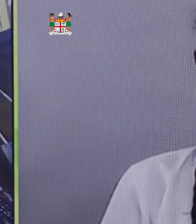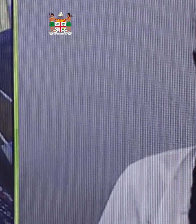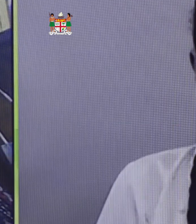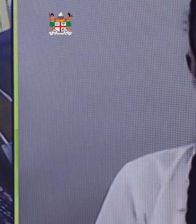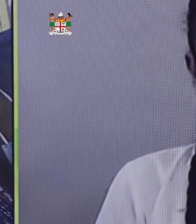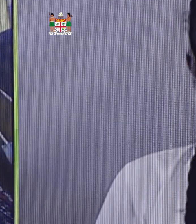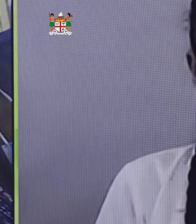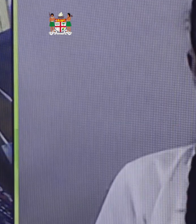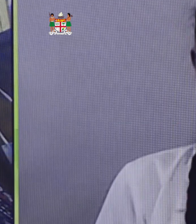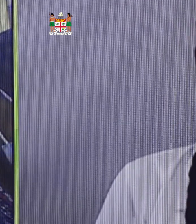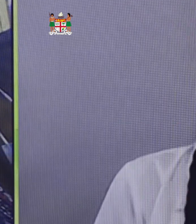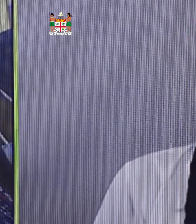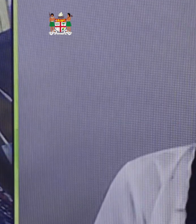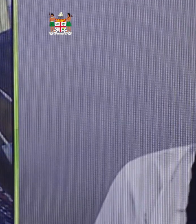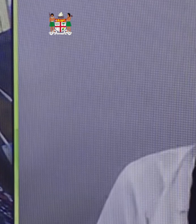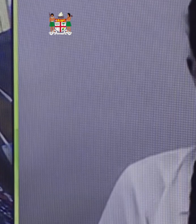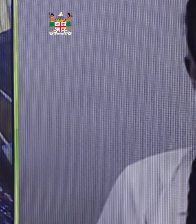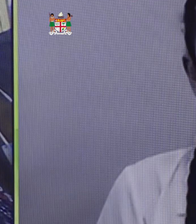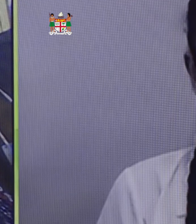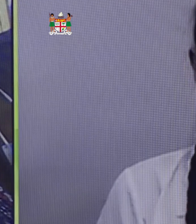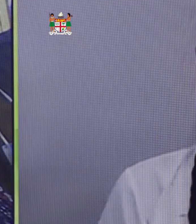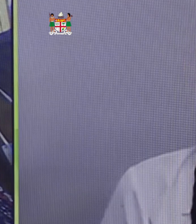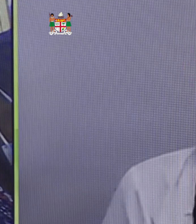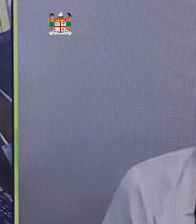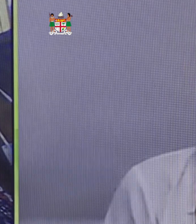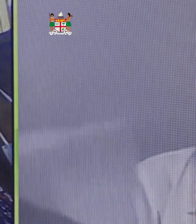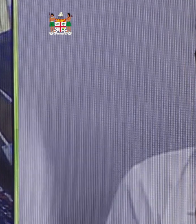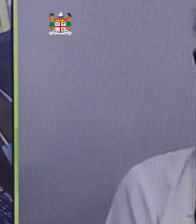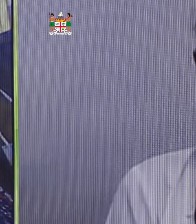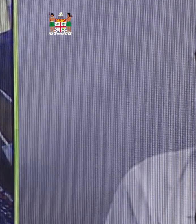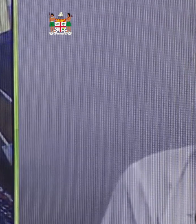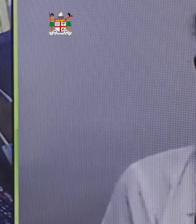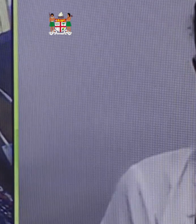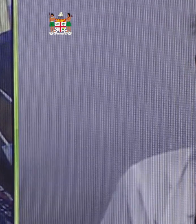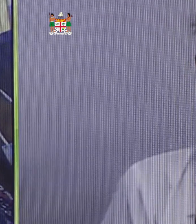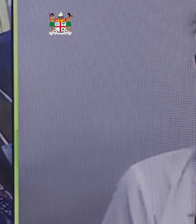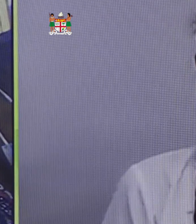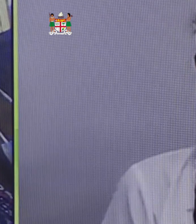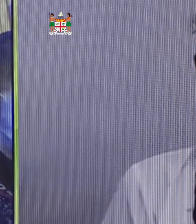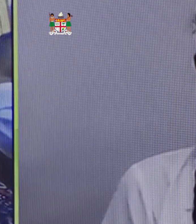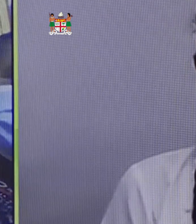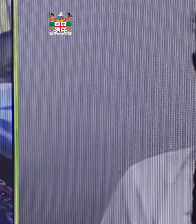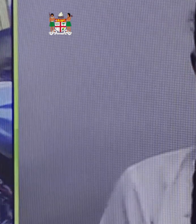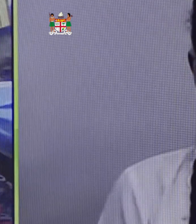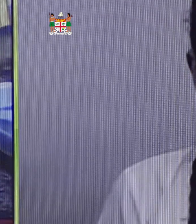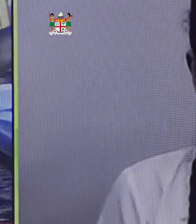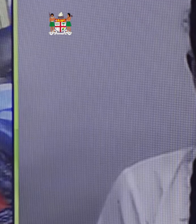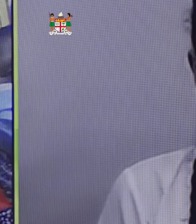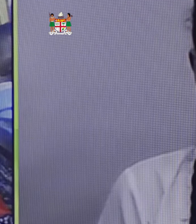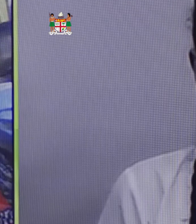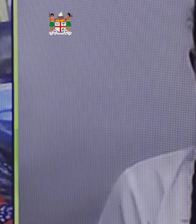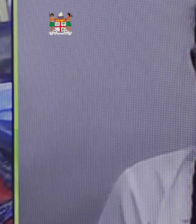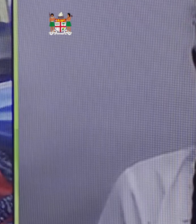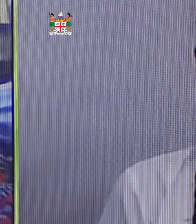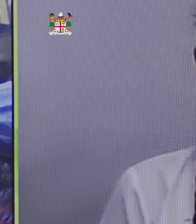lot. I did a lot of research and learned along the way as well. I'd like to thank my niece teacher,